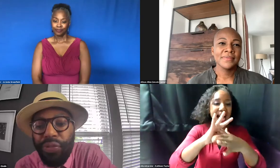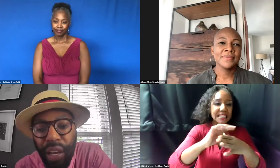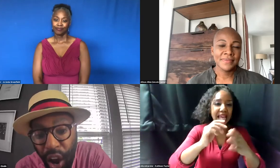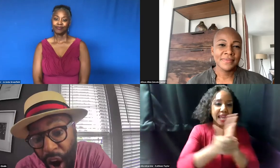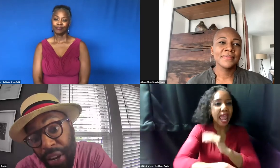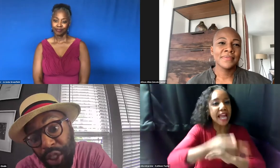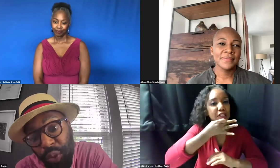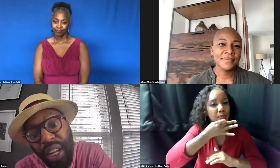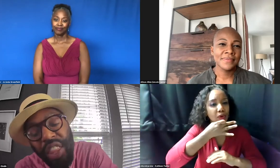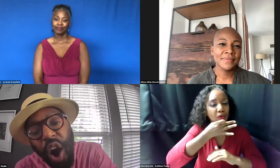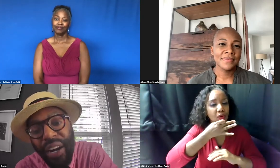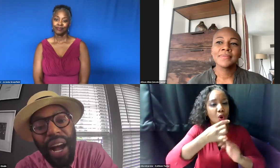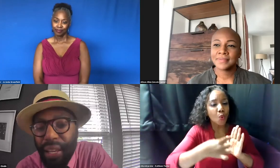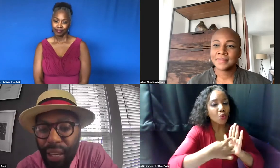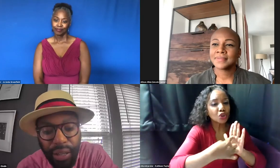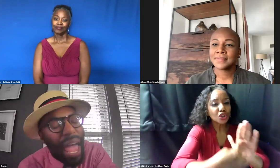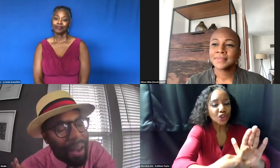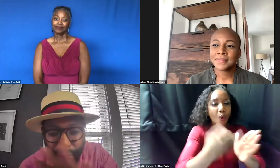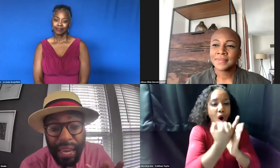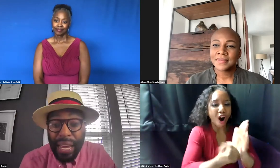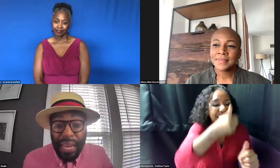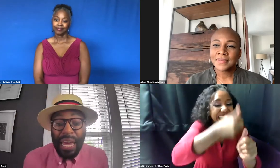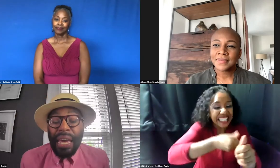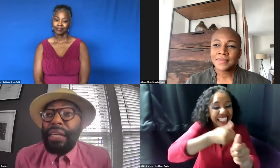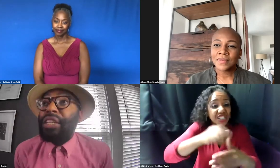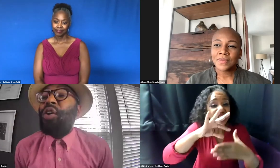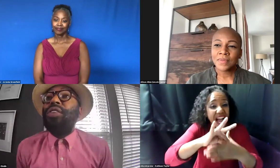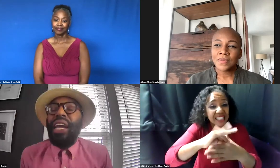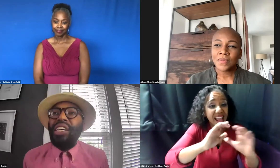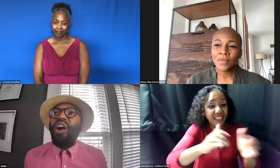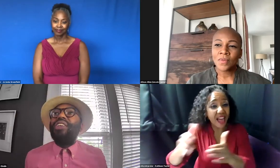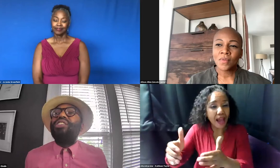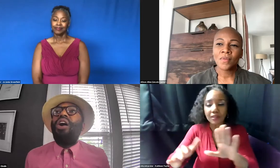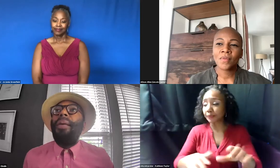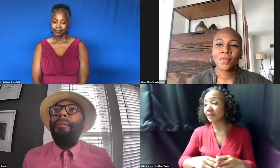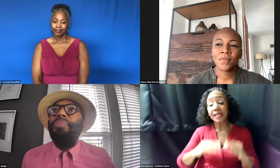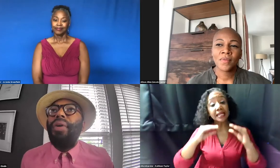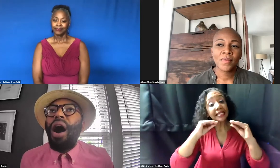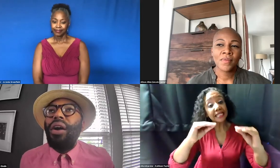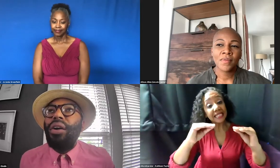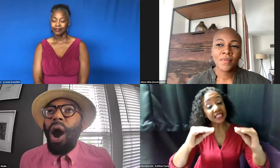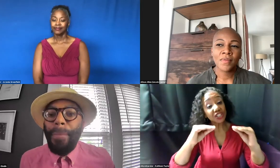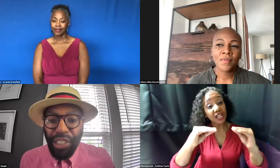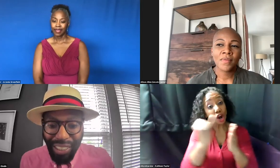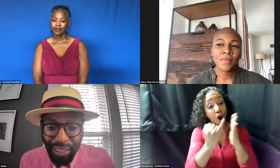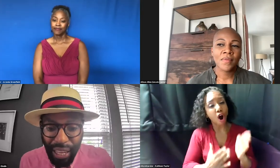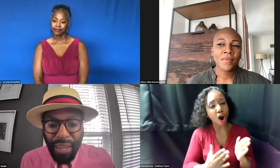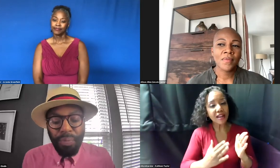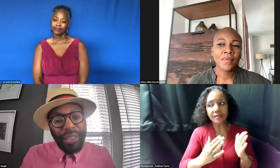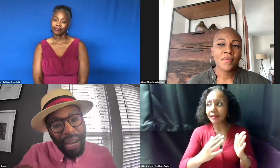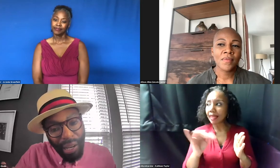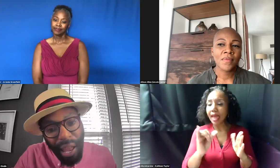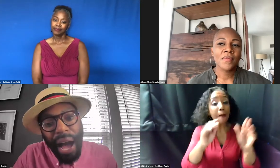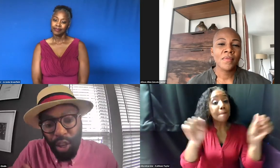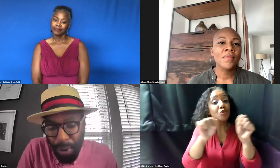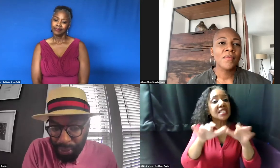help reveal the art in the student and the art in the content. And you know, teaching artists are magicians